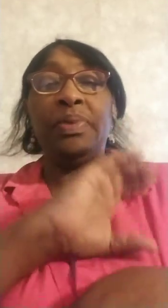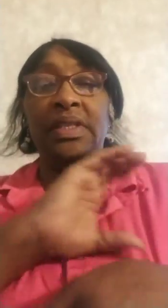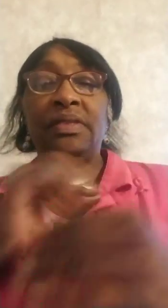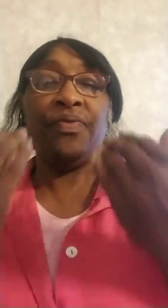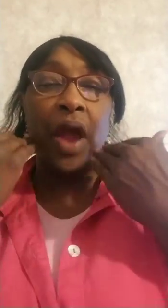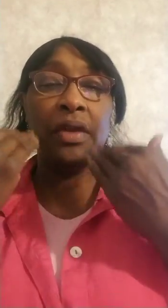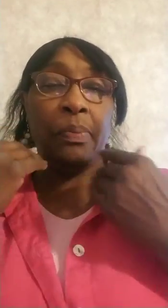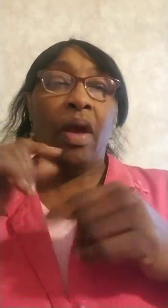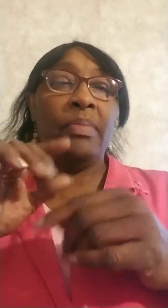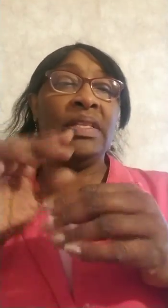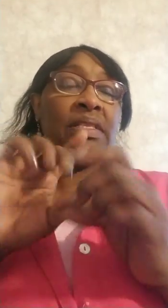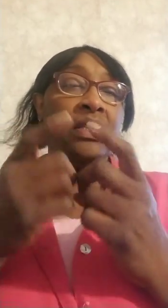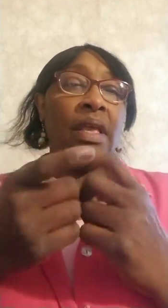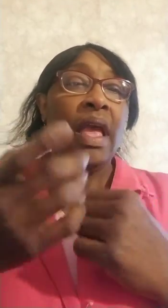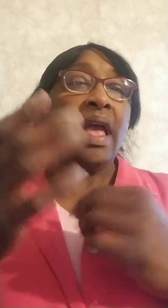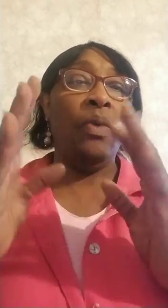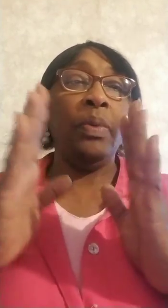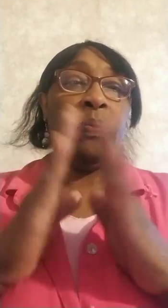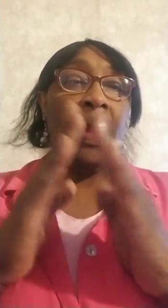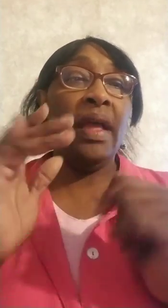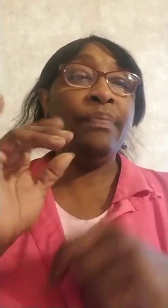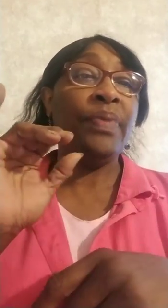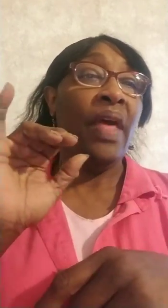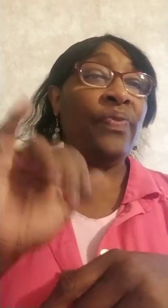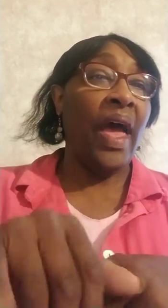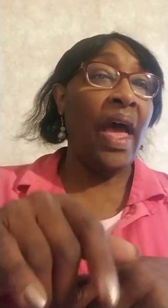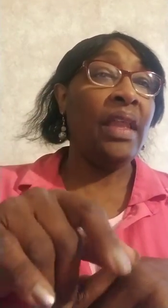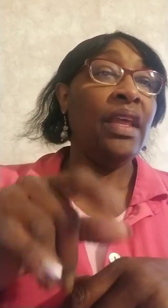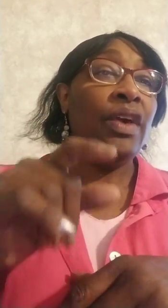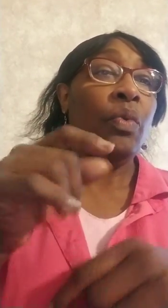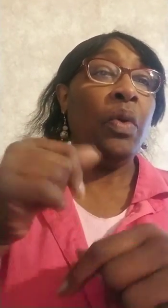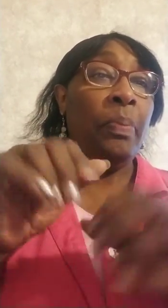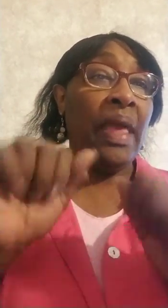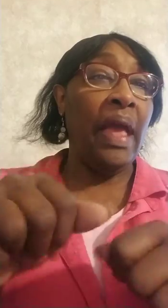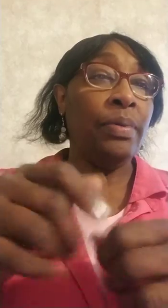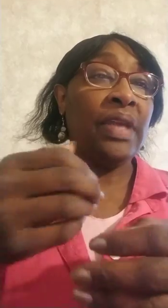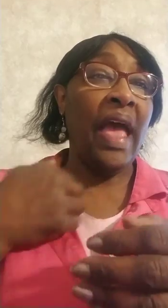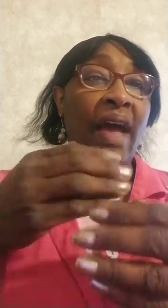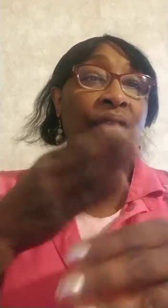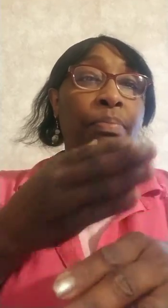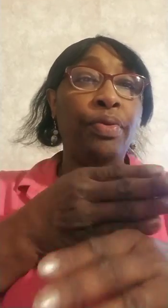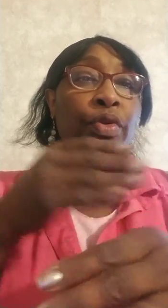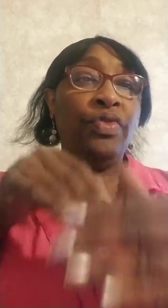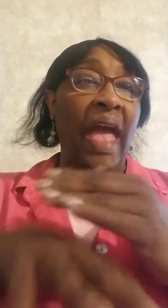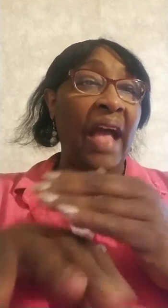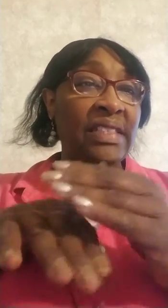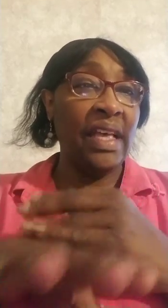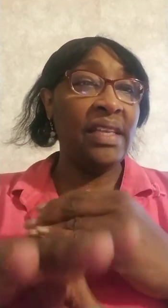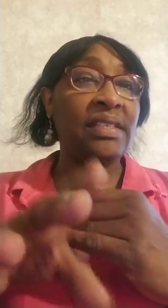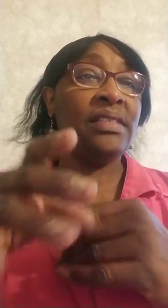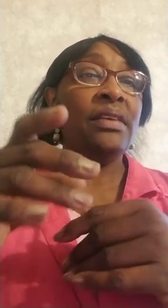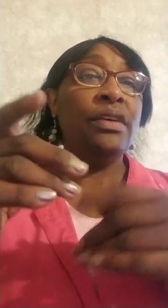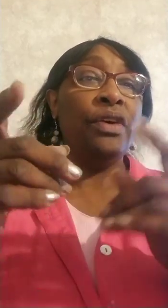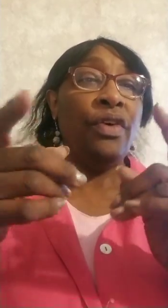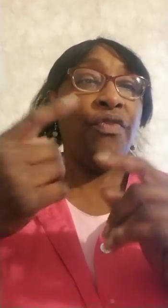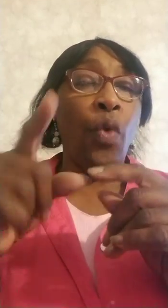police and fire departments. And we pray that we will be able to have improved access